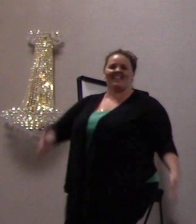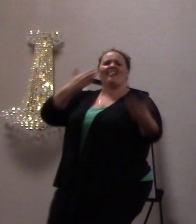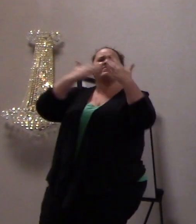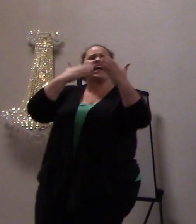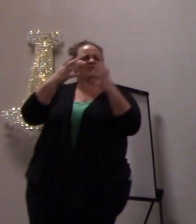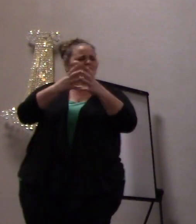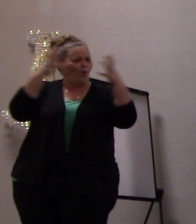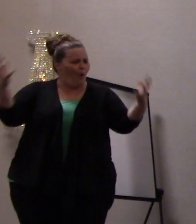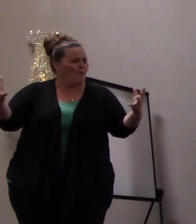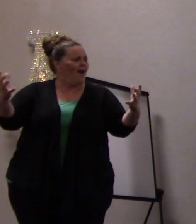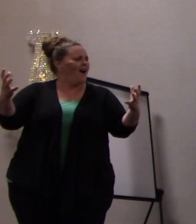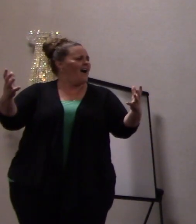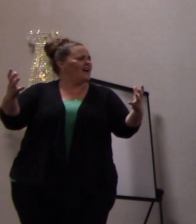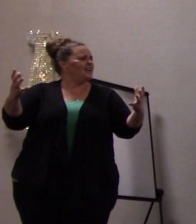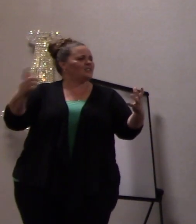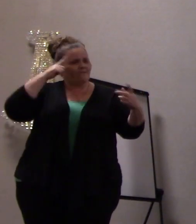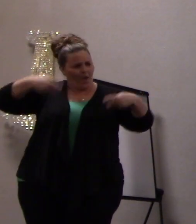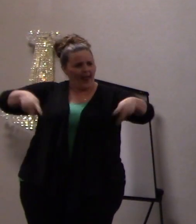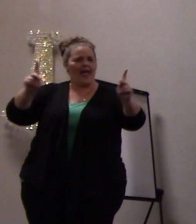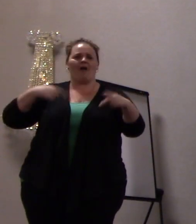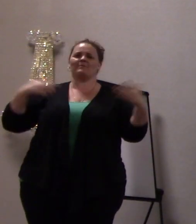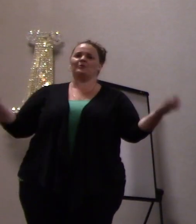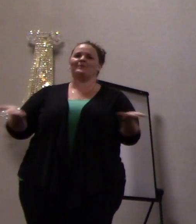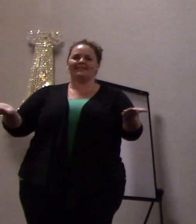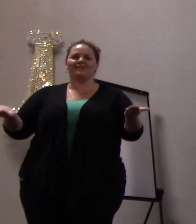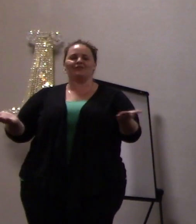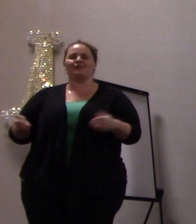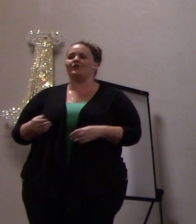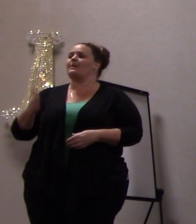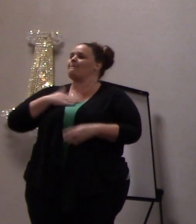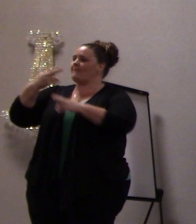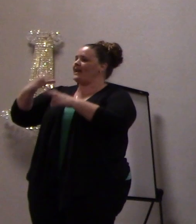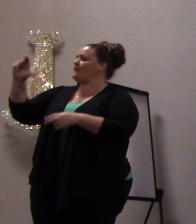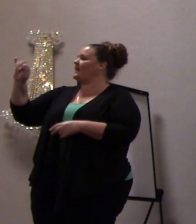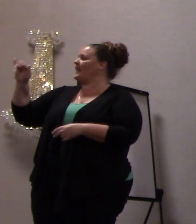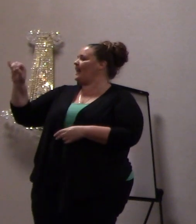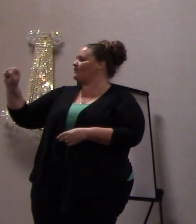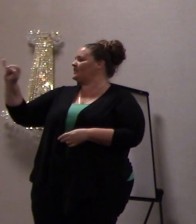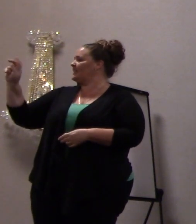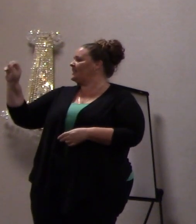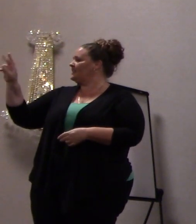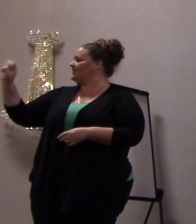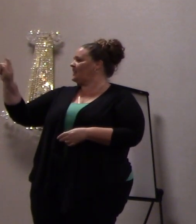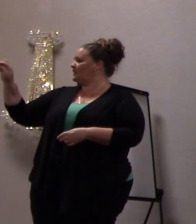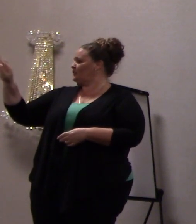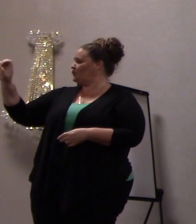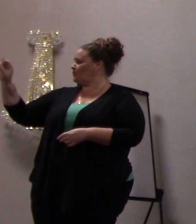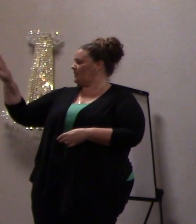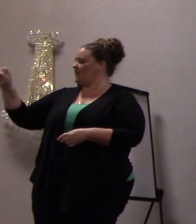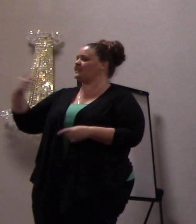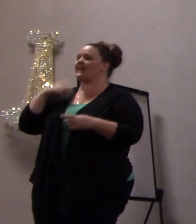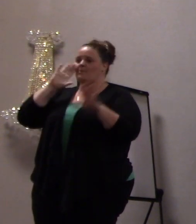Thank you so much for allowing me to be here. My name is Clarice Industrious, and I'm going to be doing